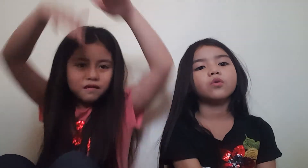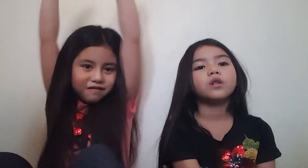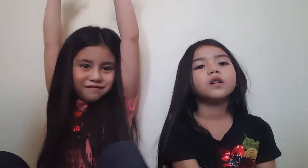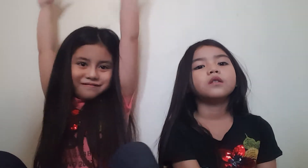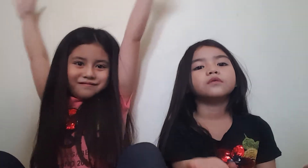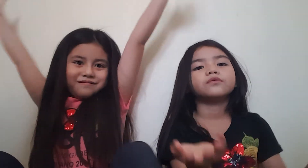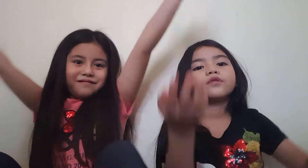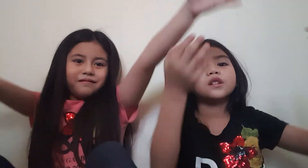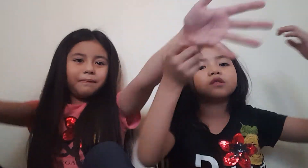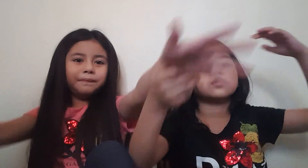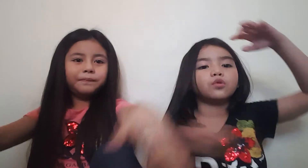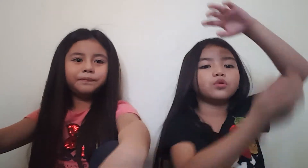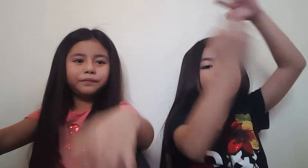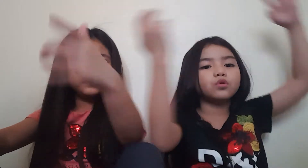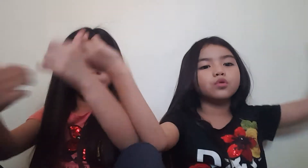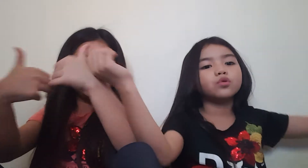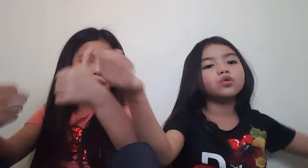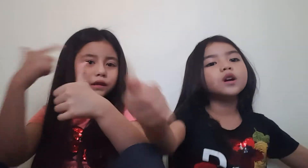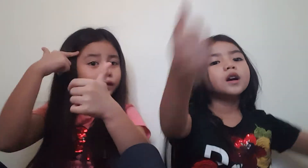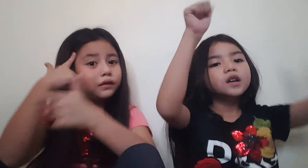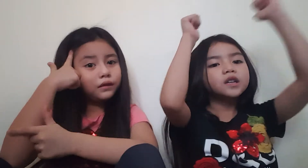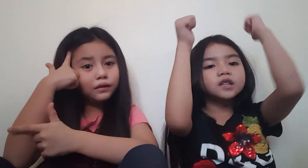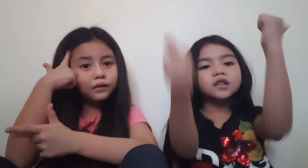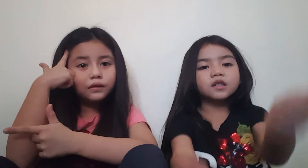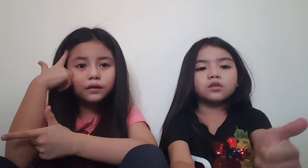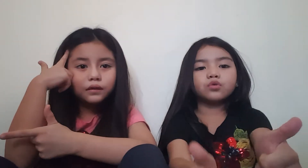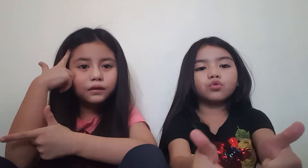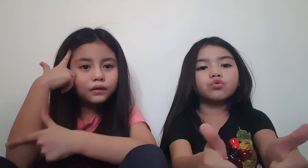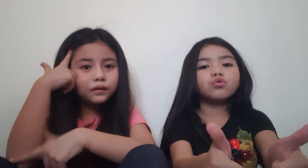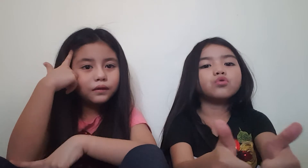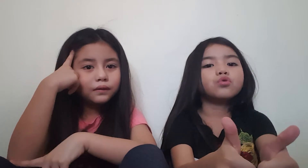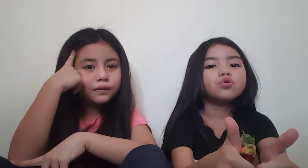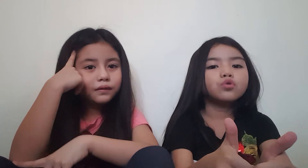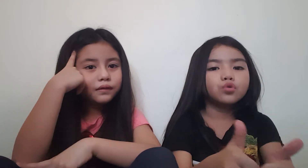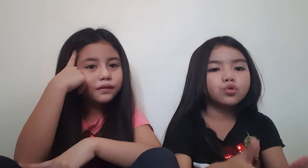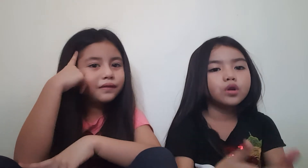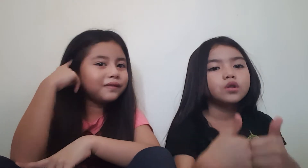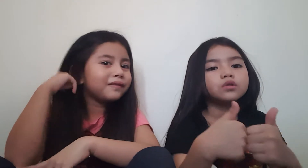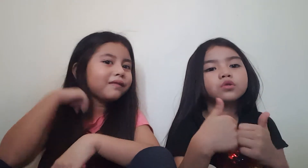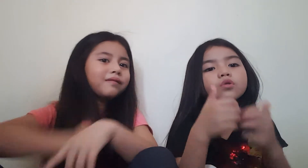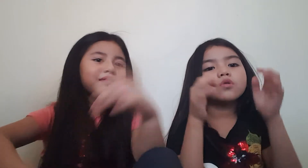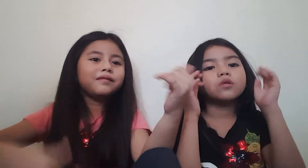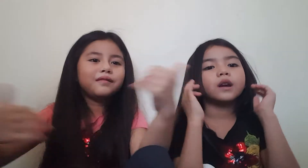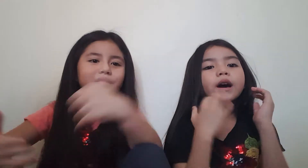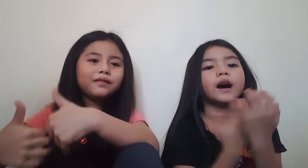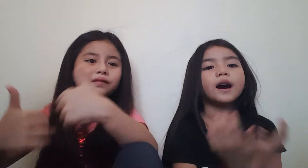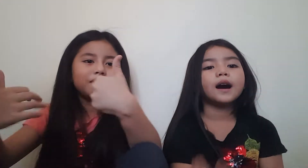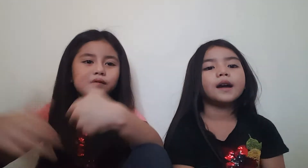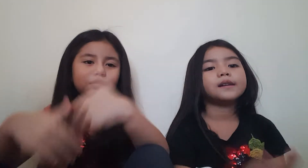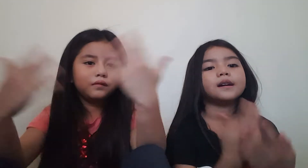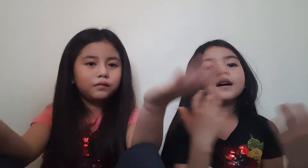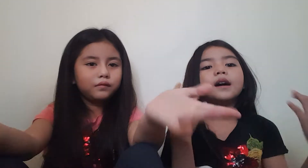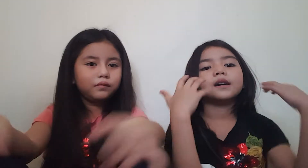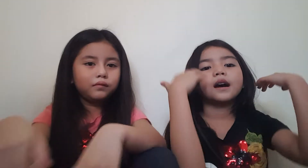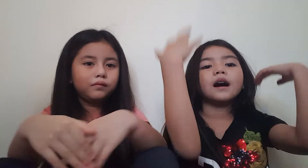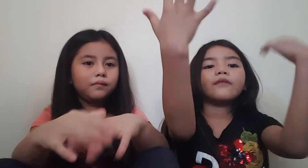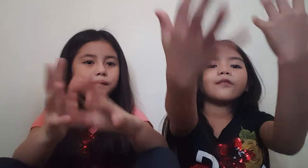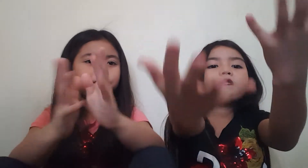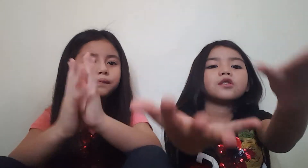I feel so good It's true So glad That I have